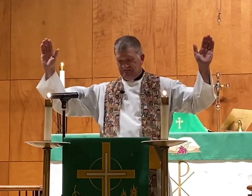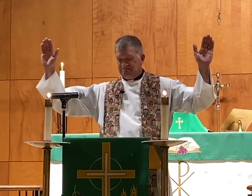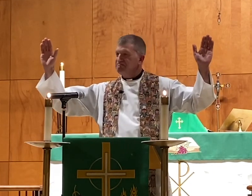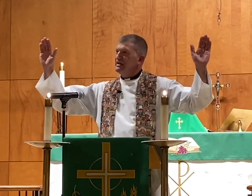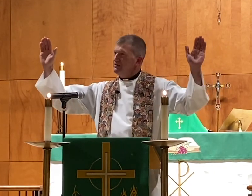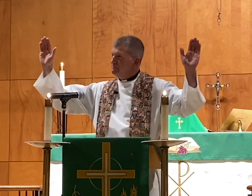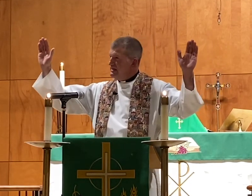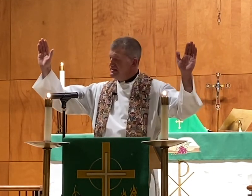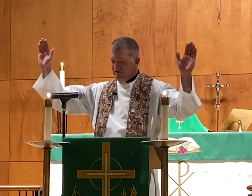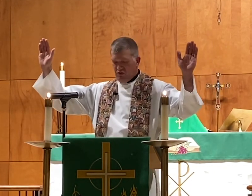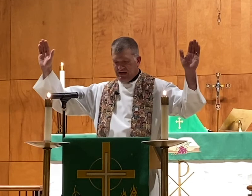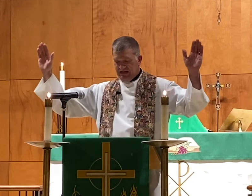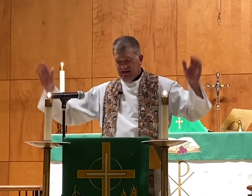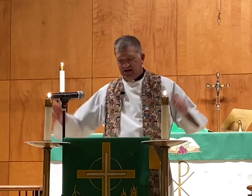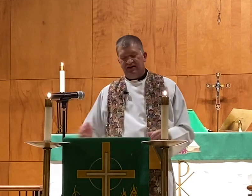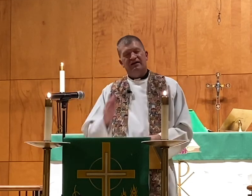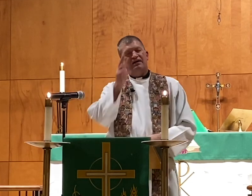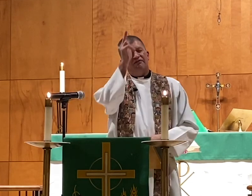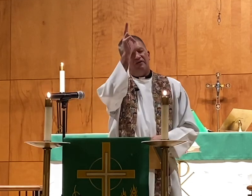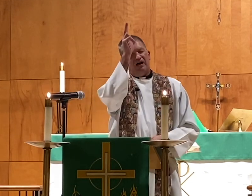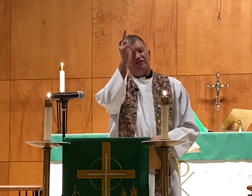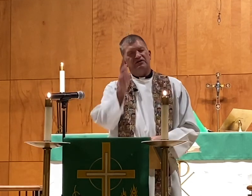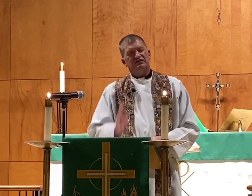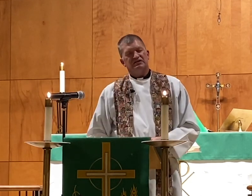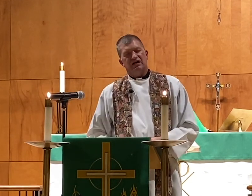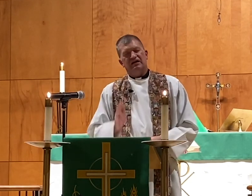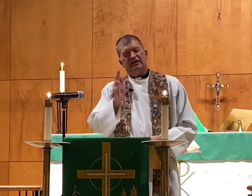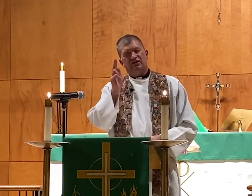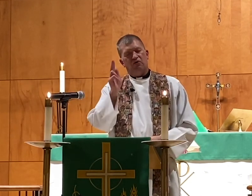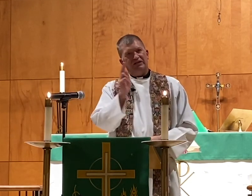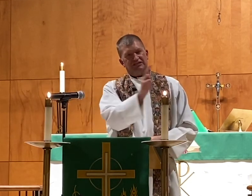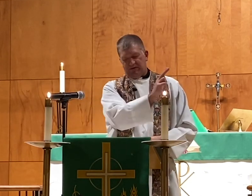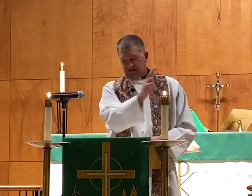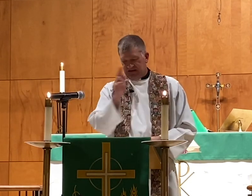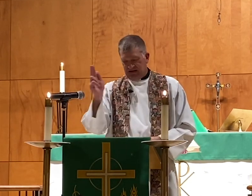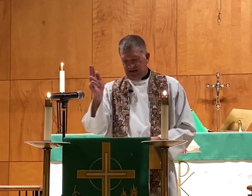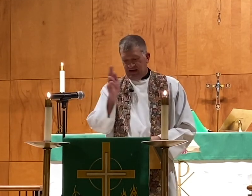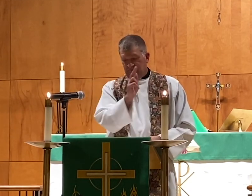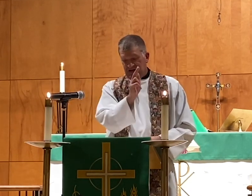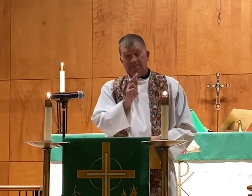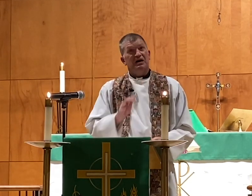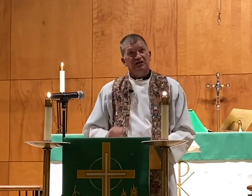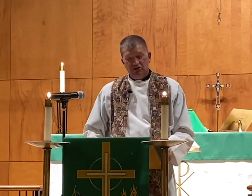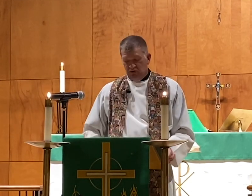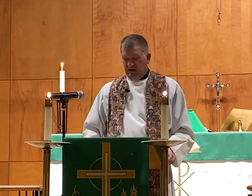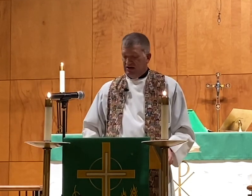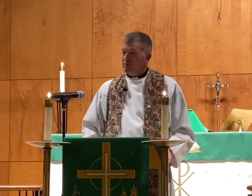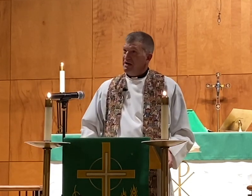Father, Son, and Holy Spirit,